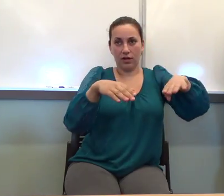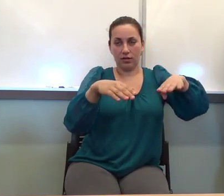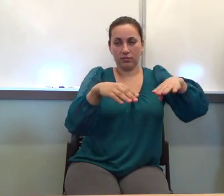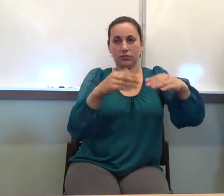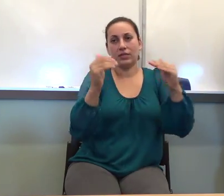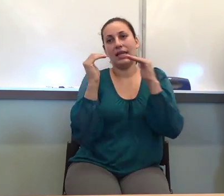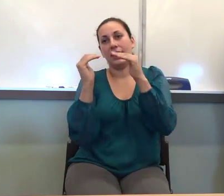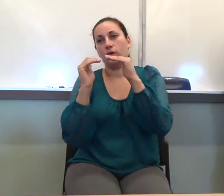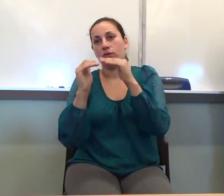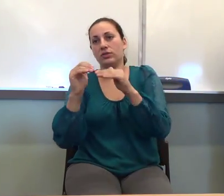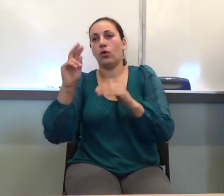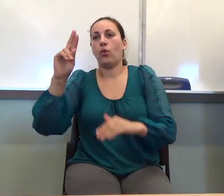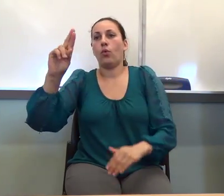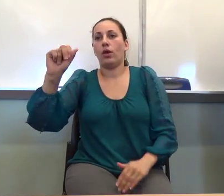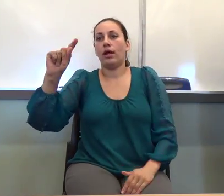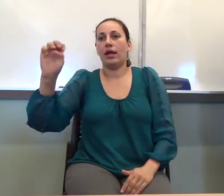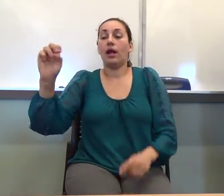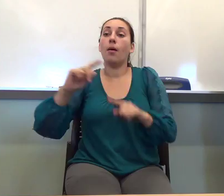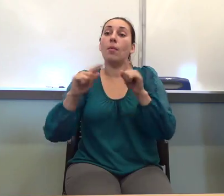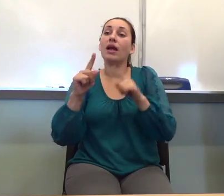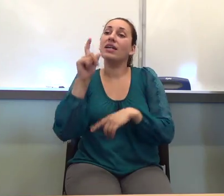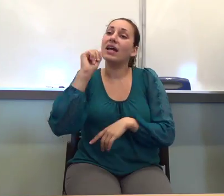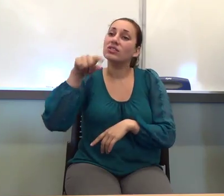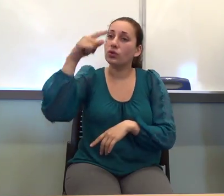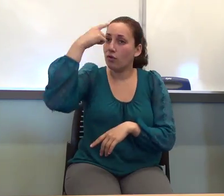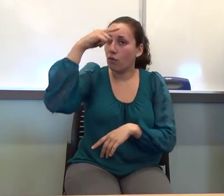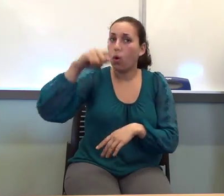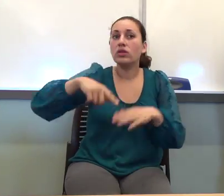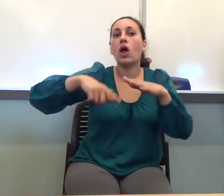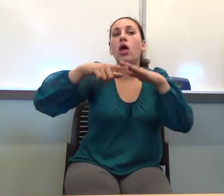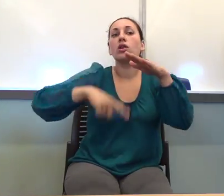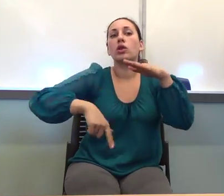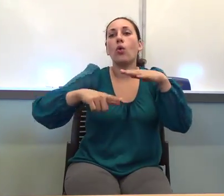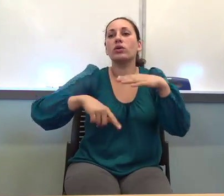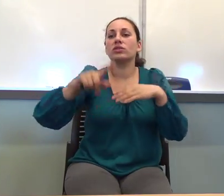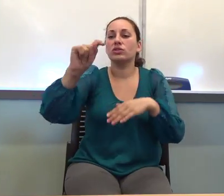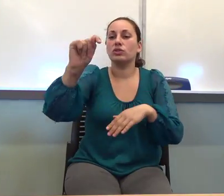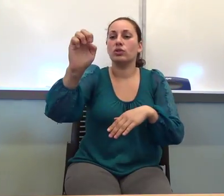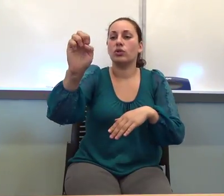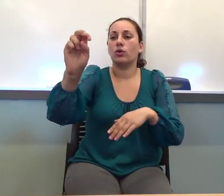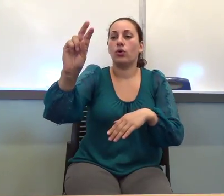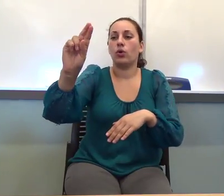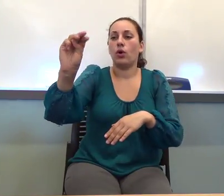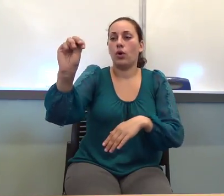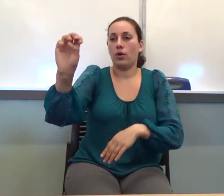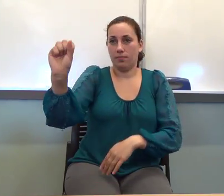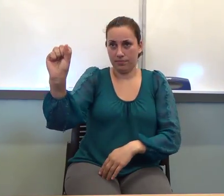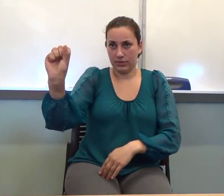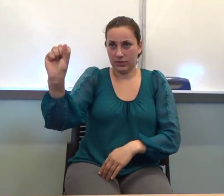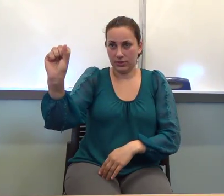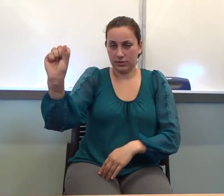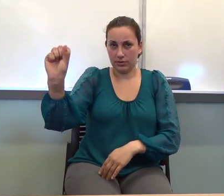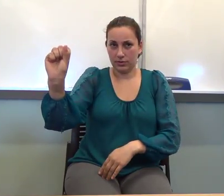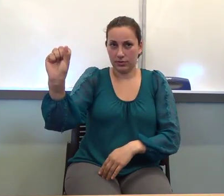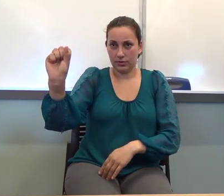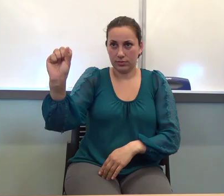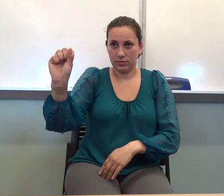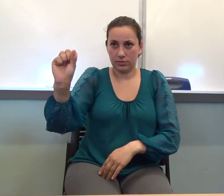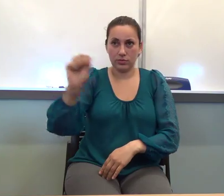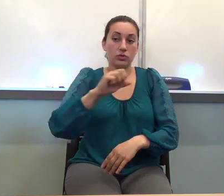But they're not asking for that. They're asking for lowest terms, which means take out all possible common factors for this and